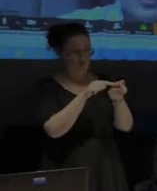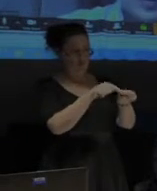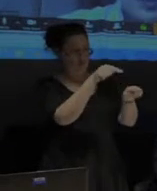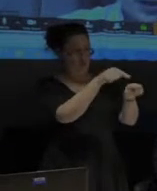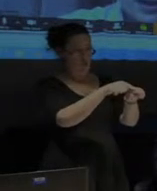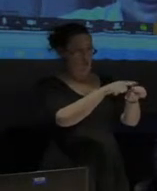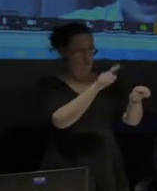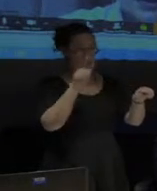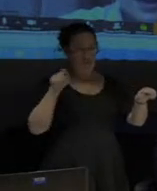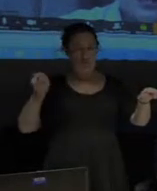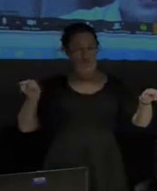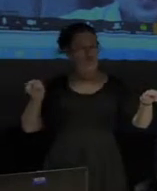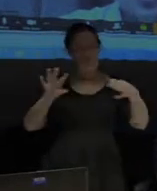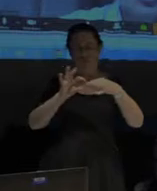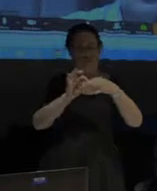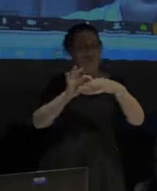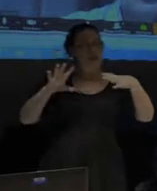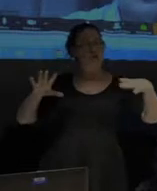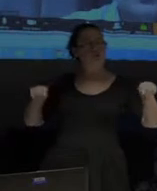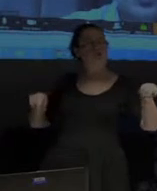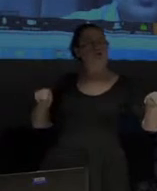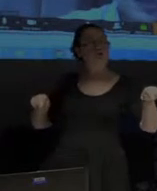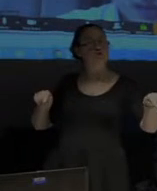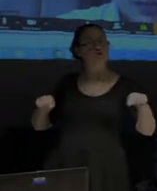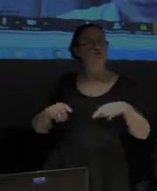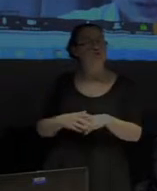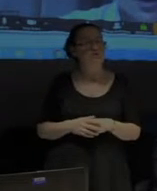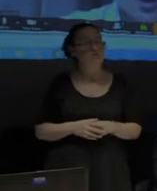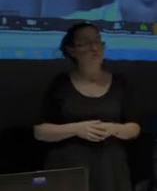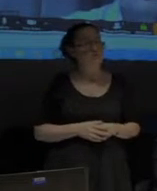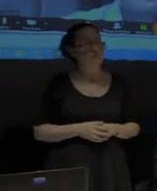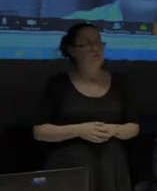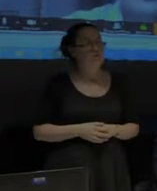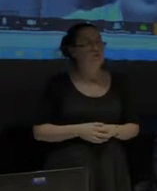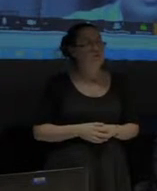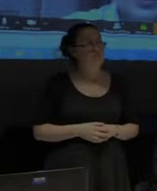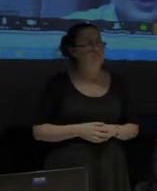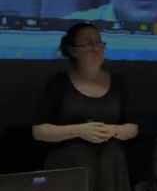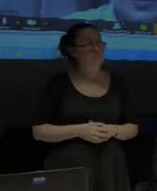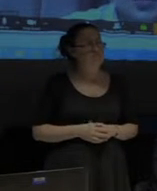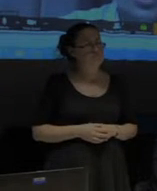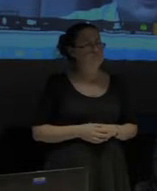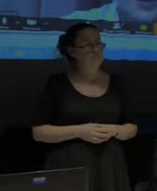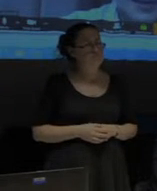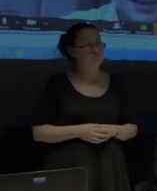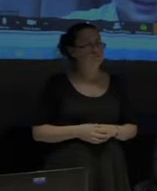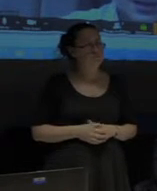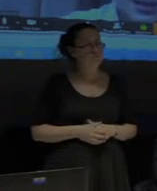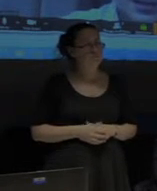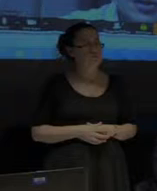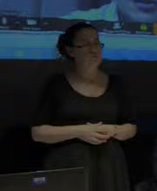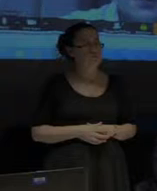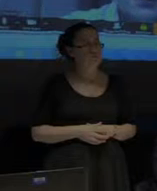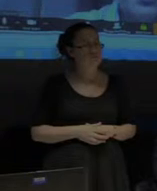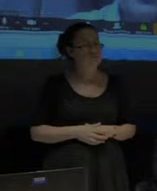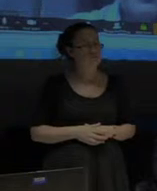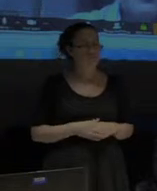was happening out there in the world and from considering what might happen out there in the world if I take a